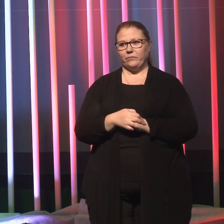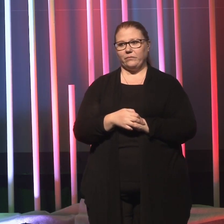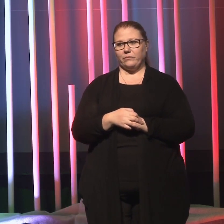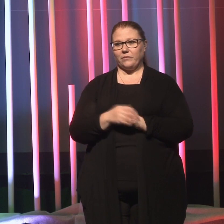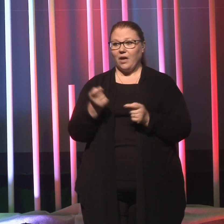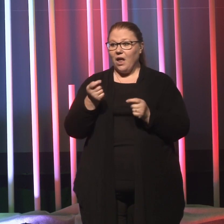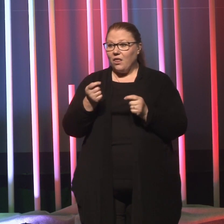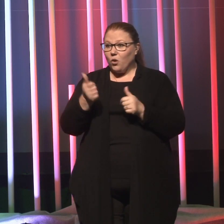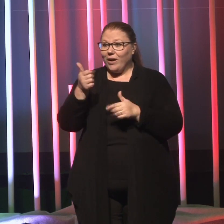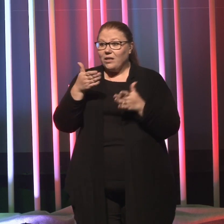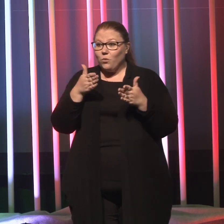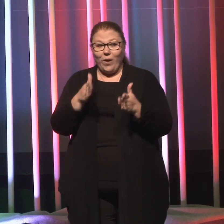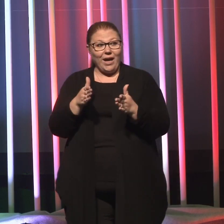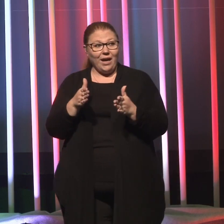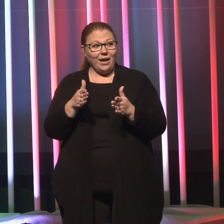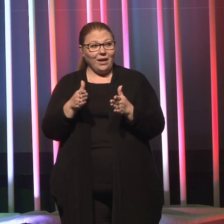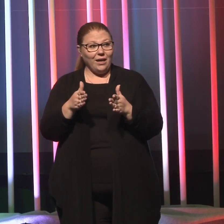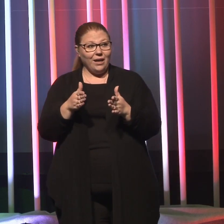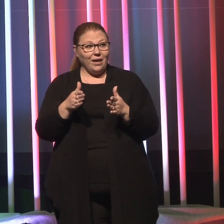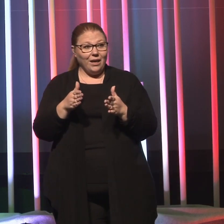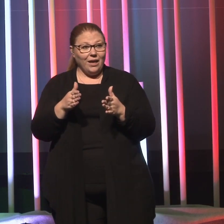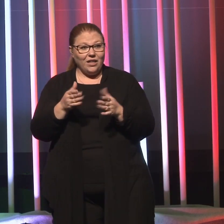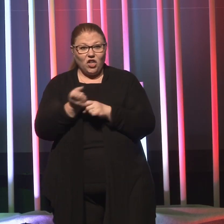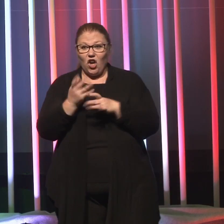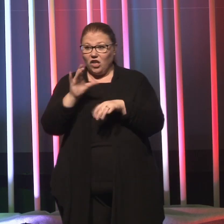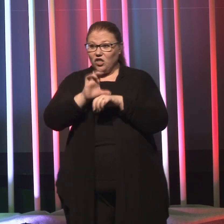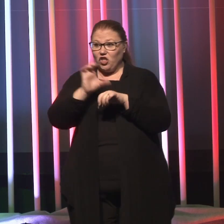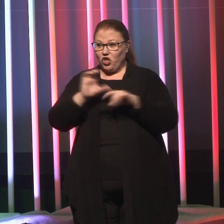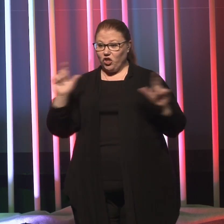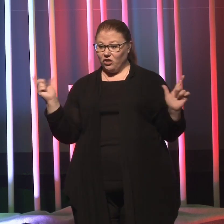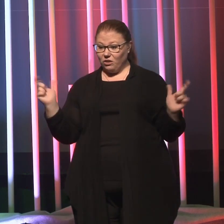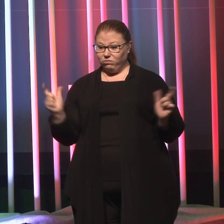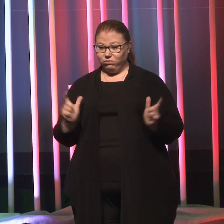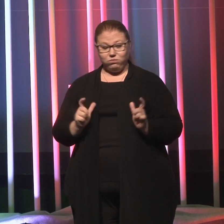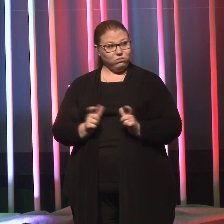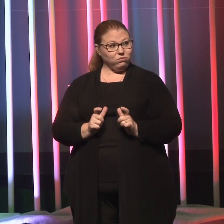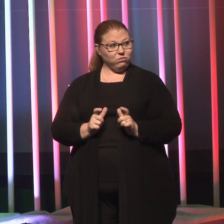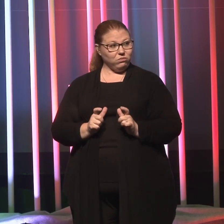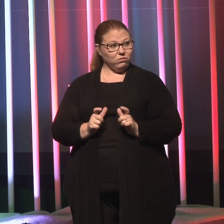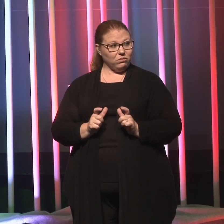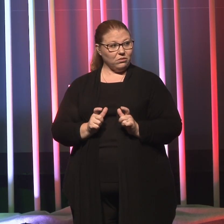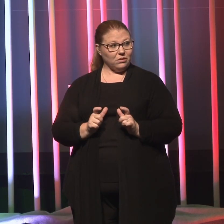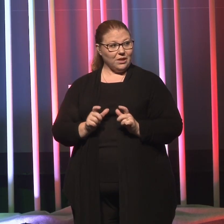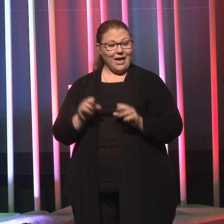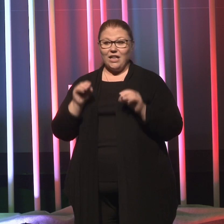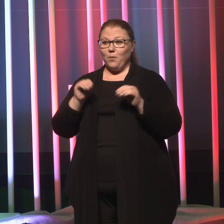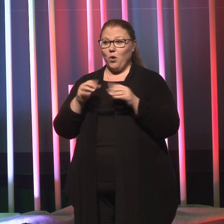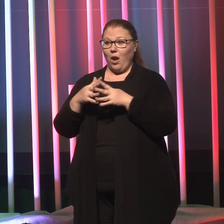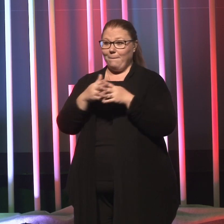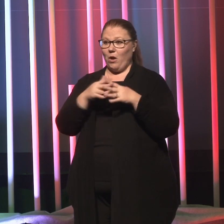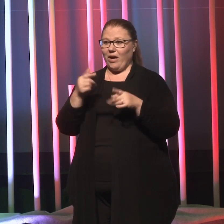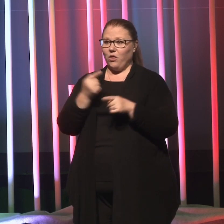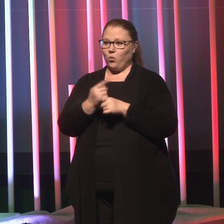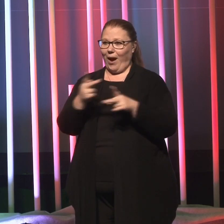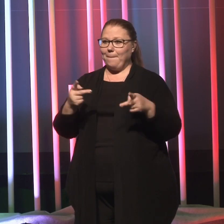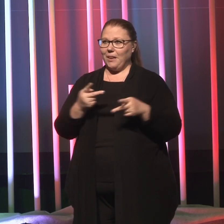Quickest way to ungrow a church in America is put America in its rightful place before God.